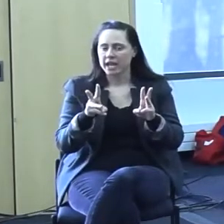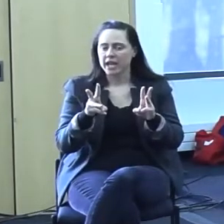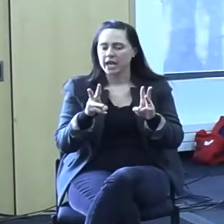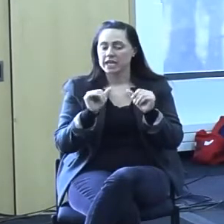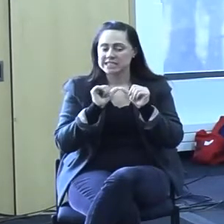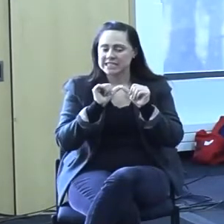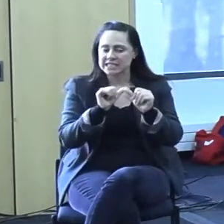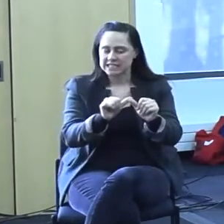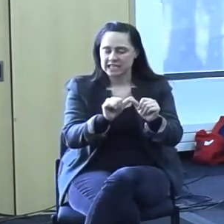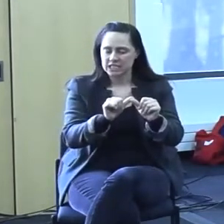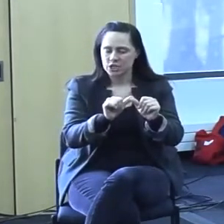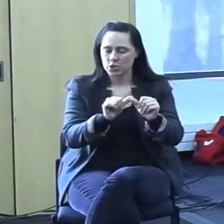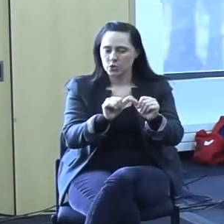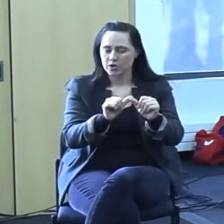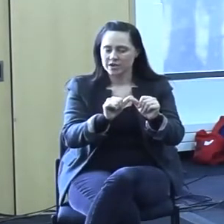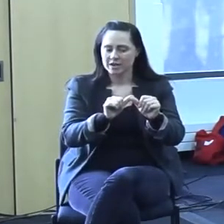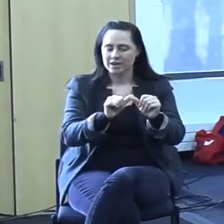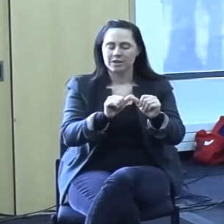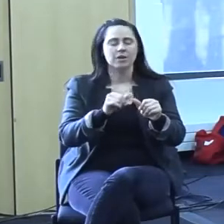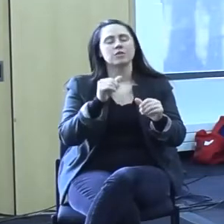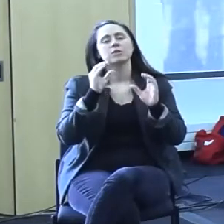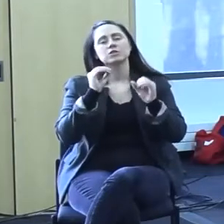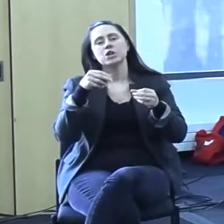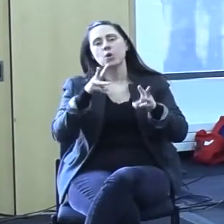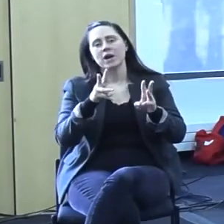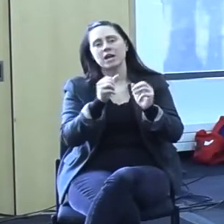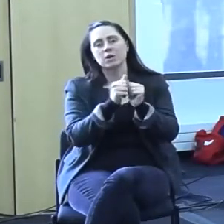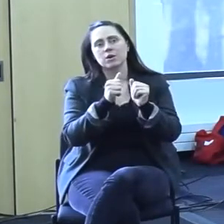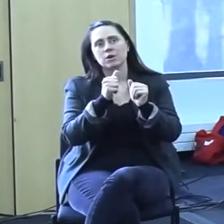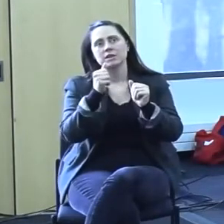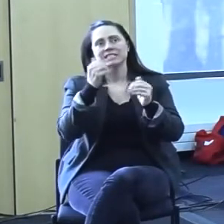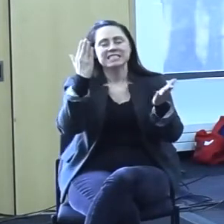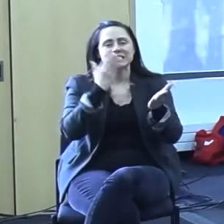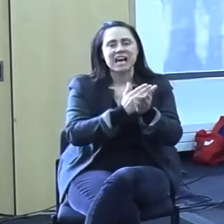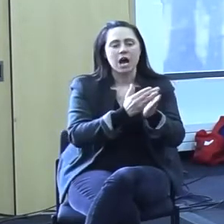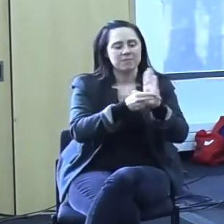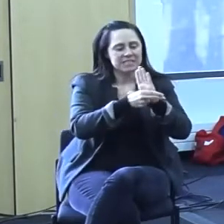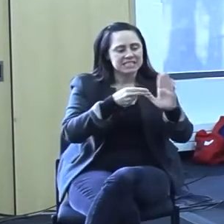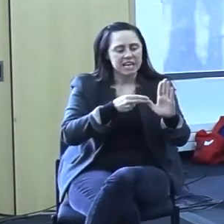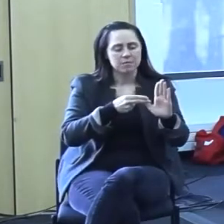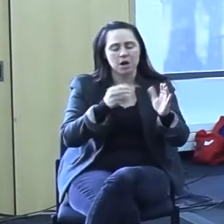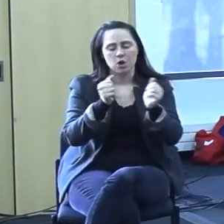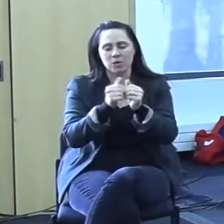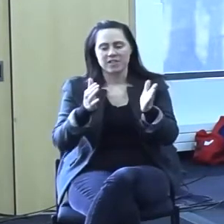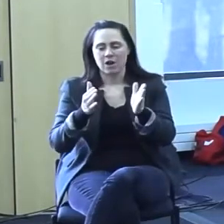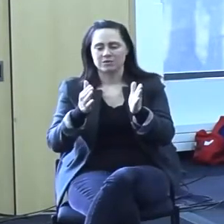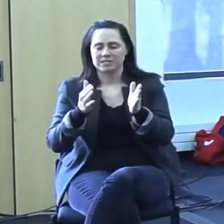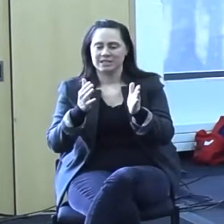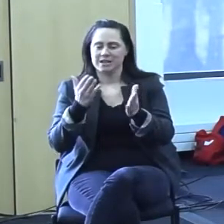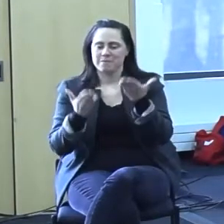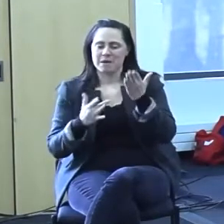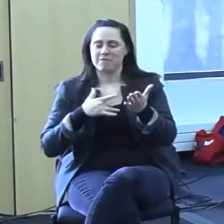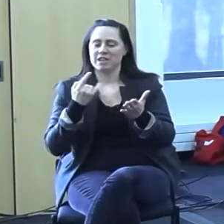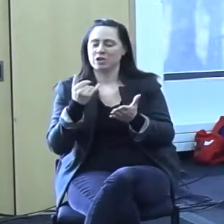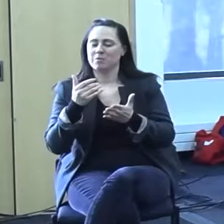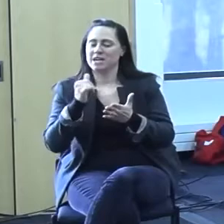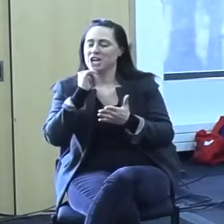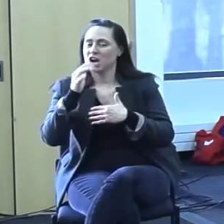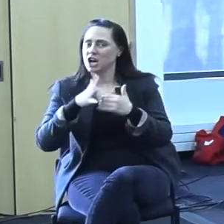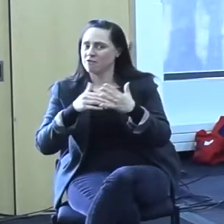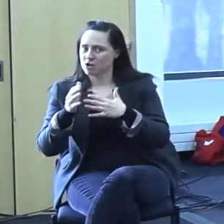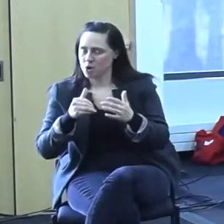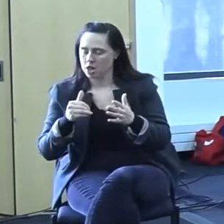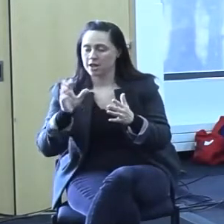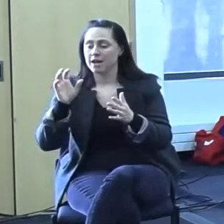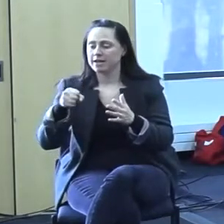with breaking the stigma without getting a little uncomfortable first. I think that, acknowledging